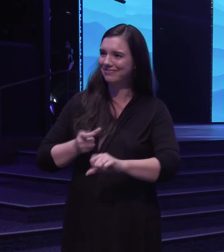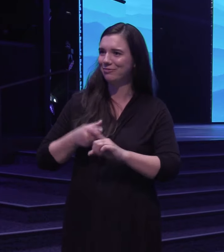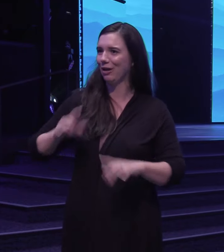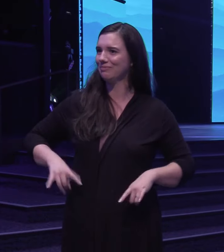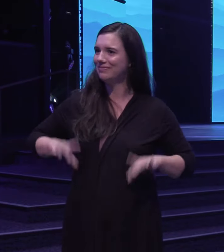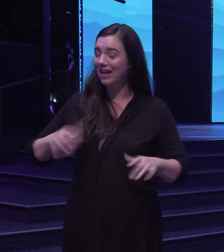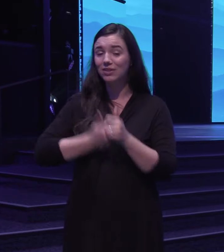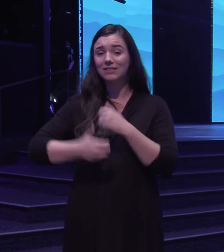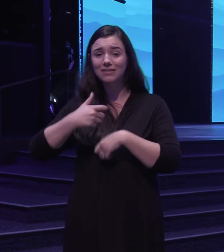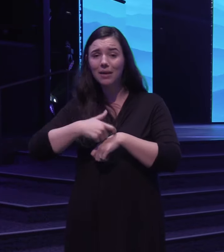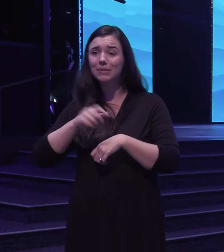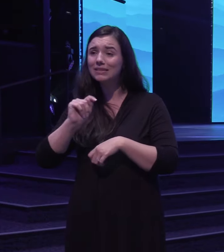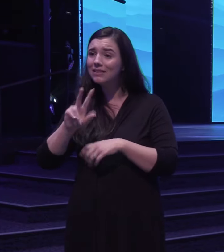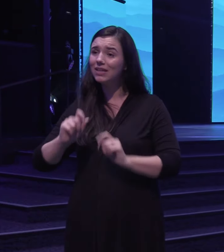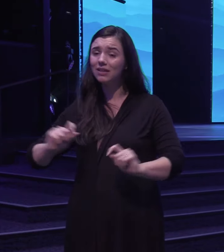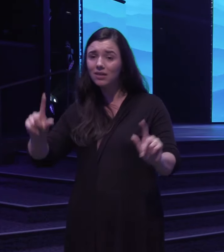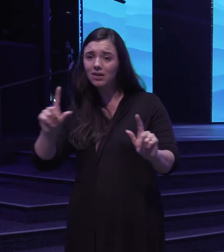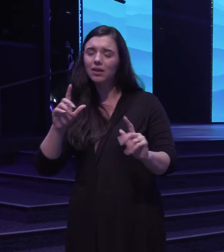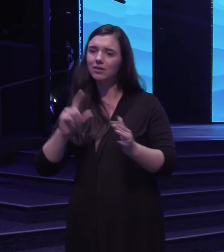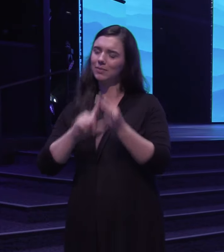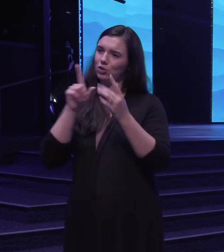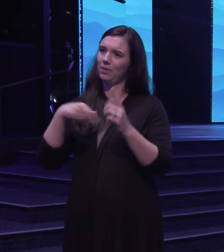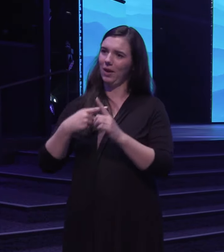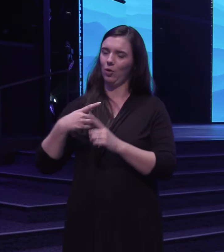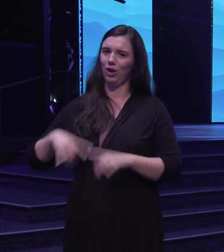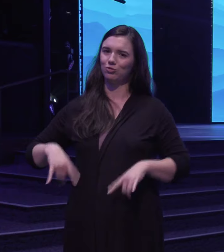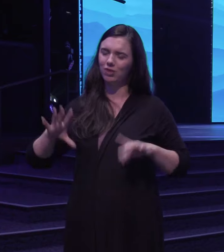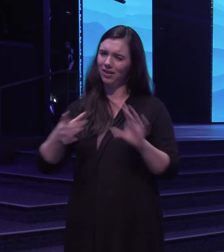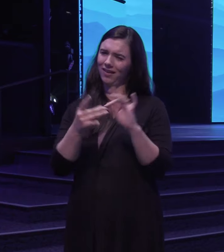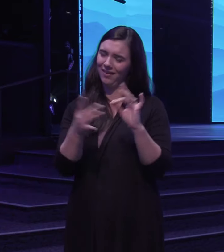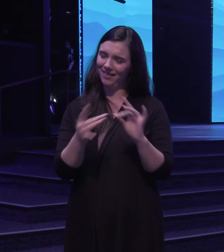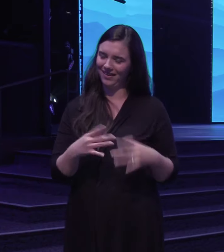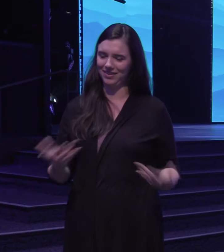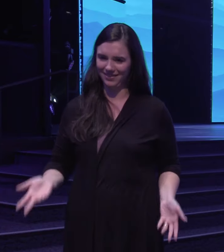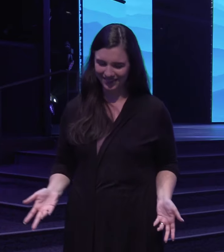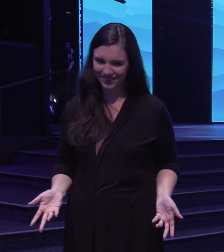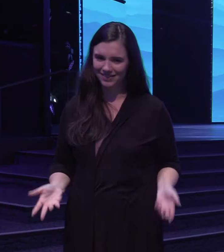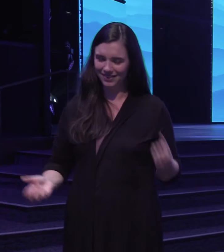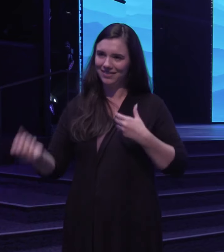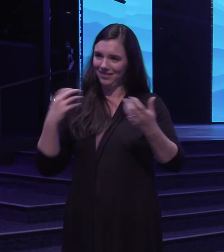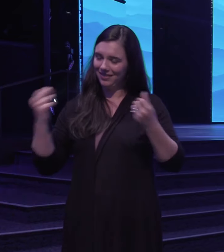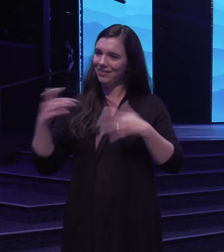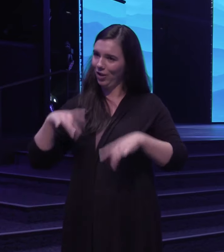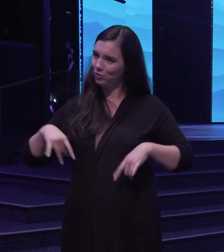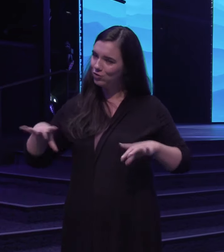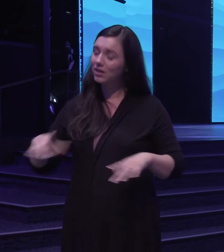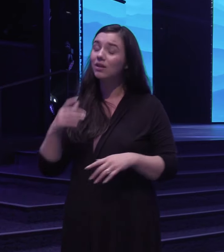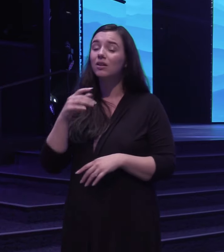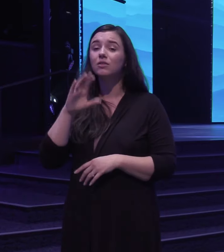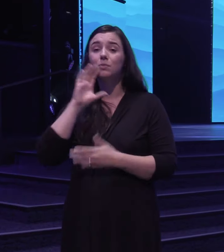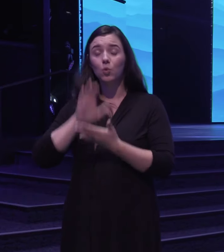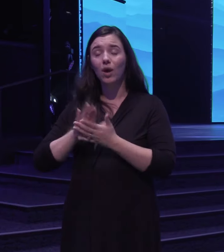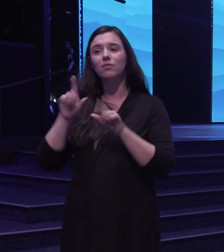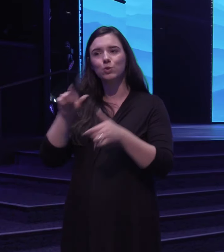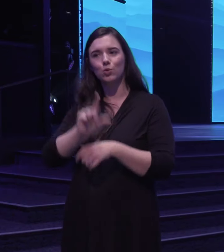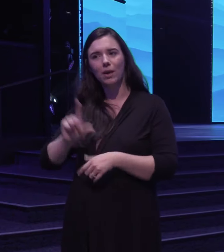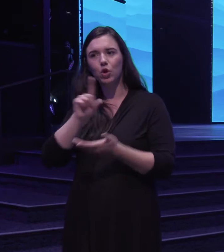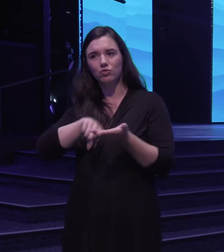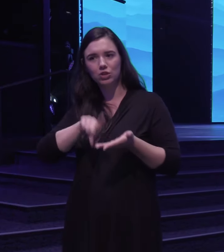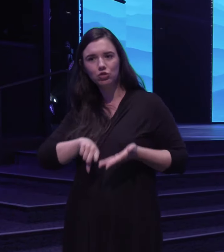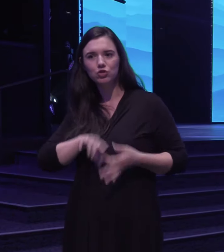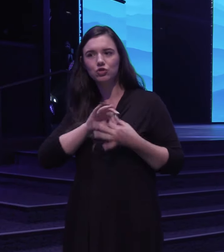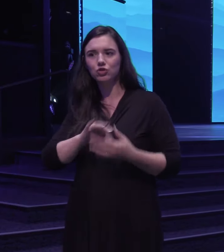time we turned the TV on, there was a special on about Australia. So, you know, Candy went to the library and did a bunch of